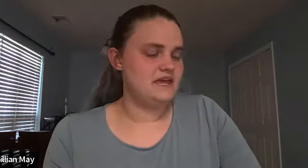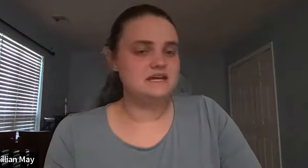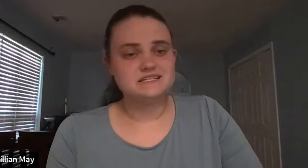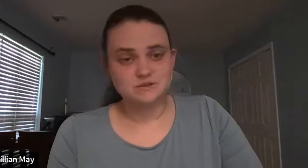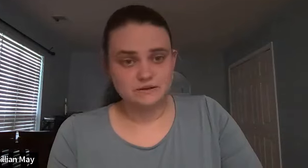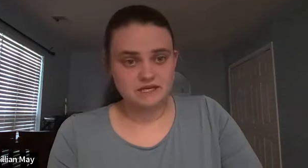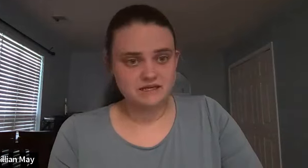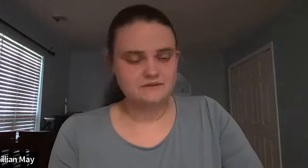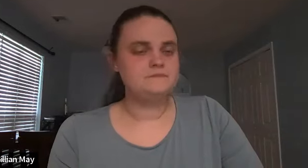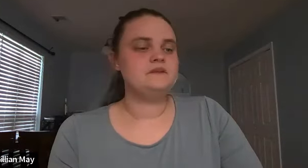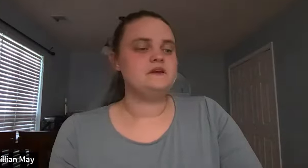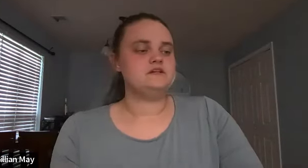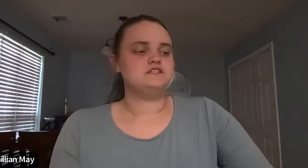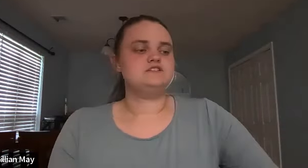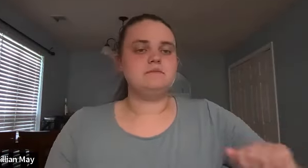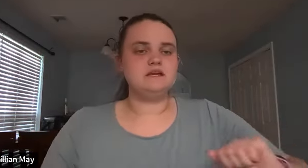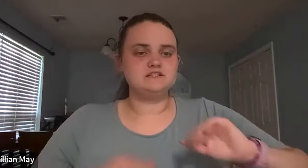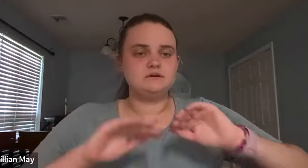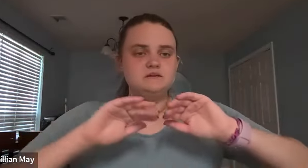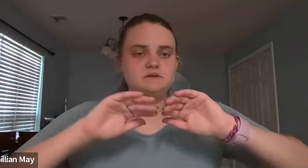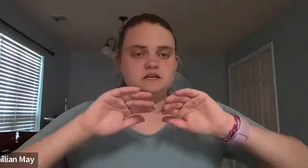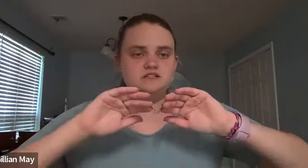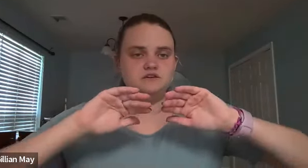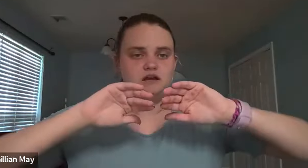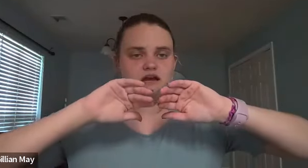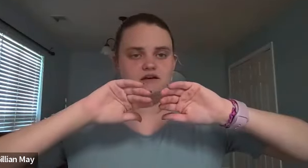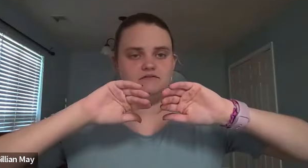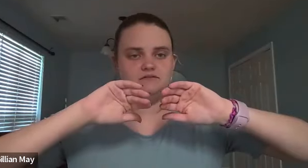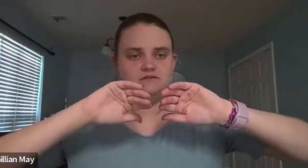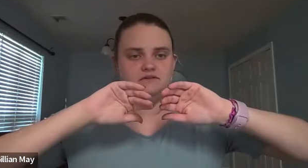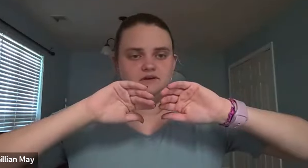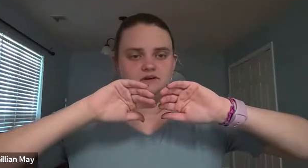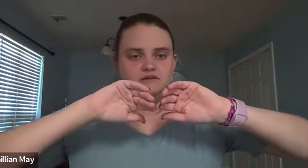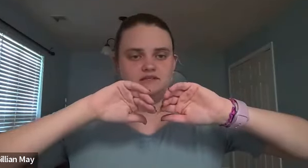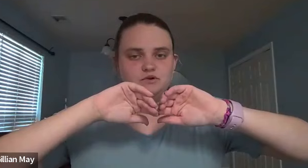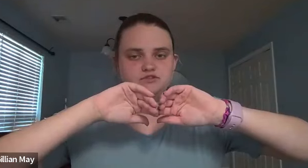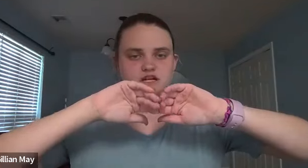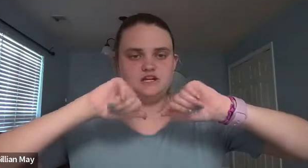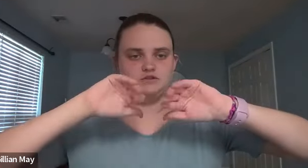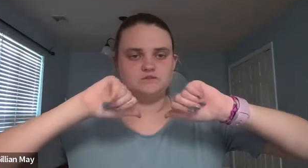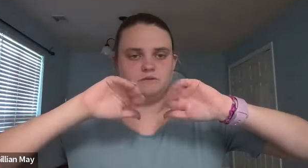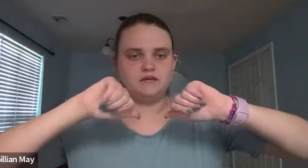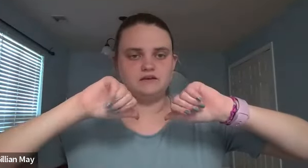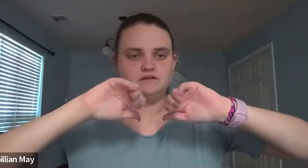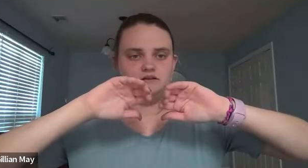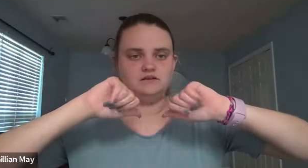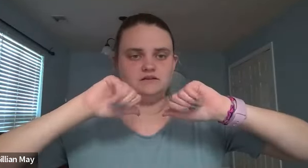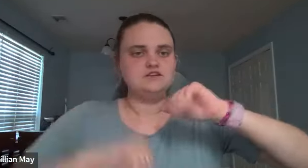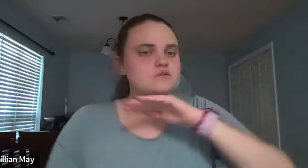Then swimming. Swimming is going to be, so you kind of have this motion and you go swimming. So remember